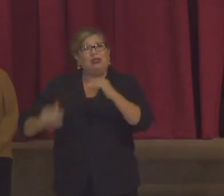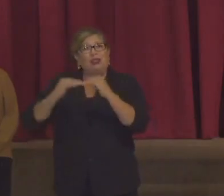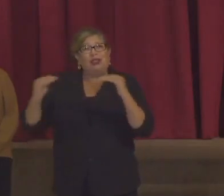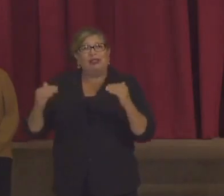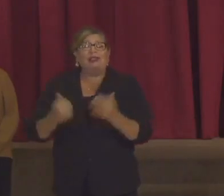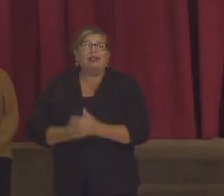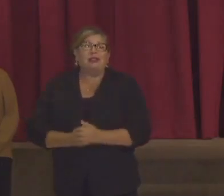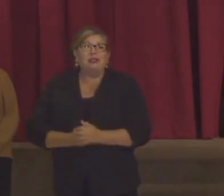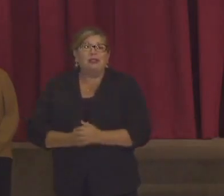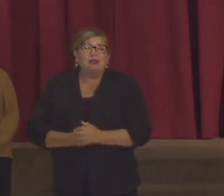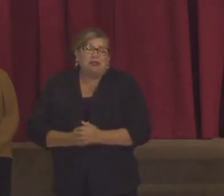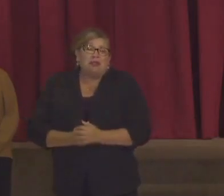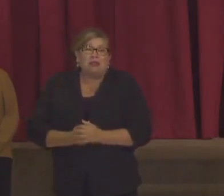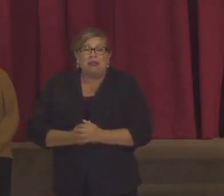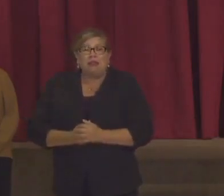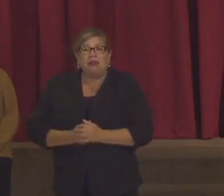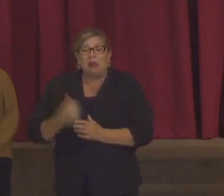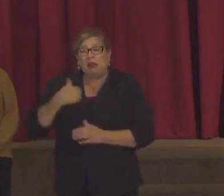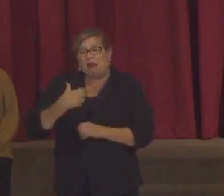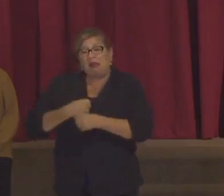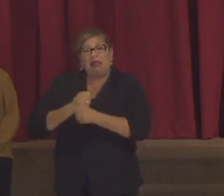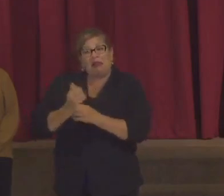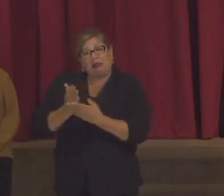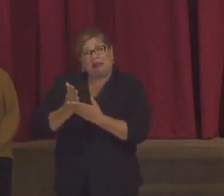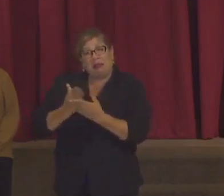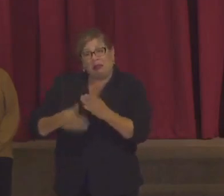You've made progress.